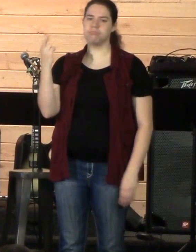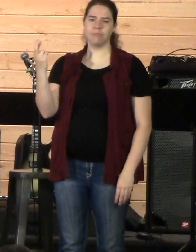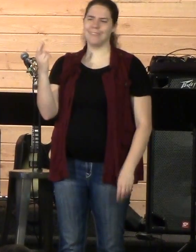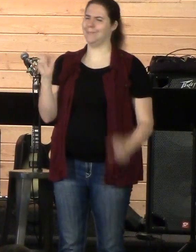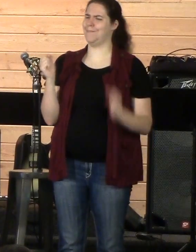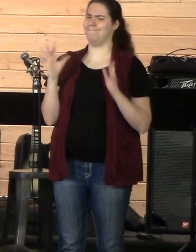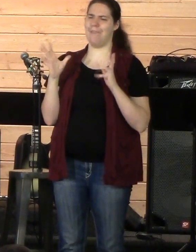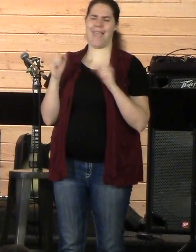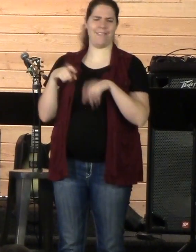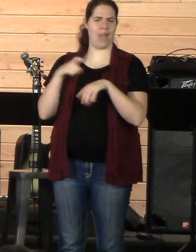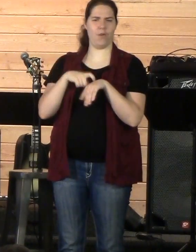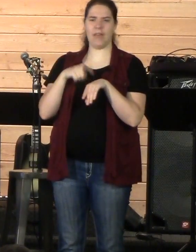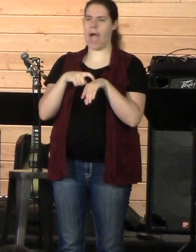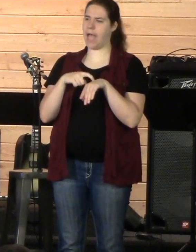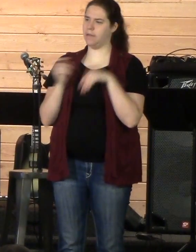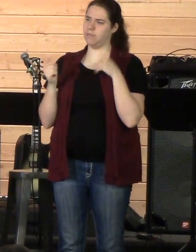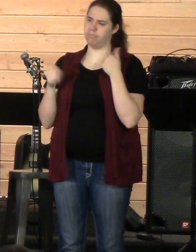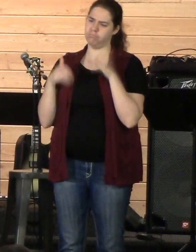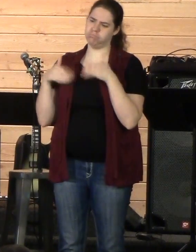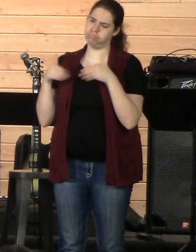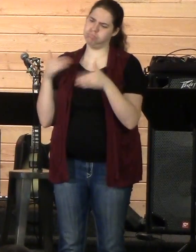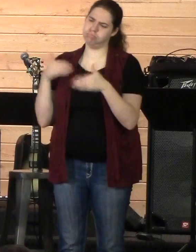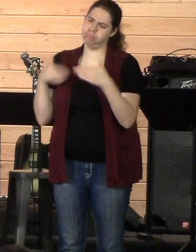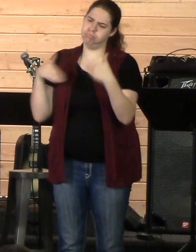zips through. And